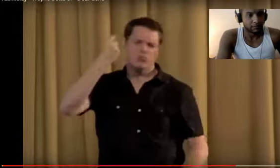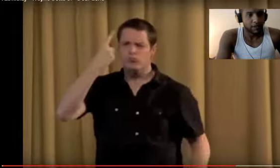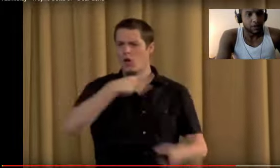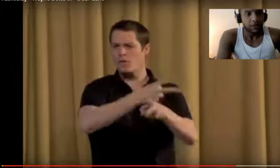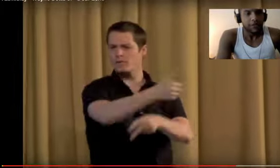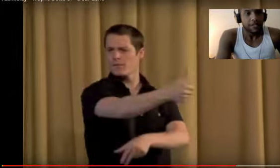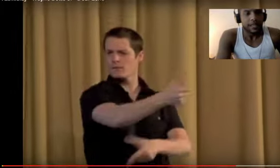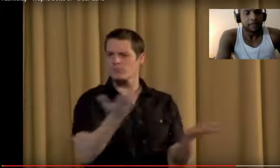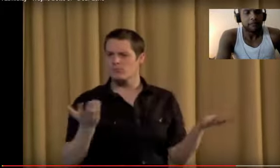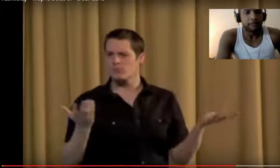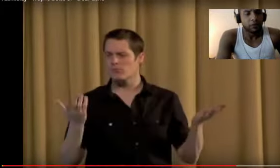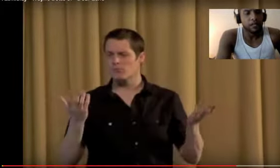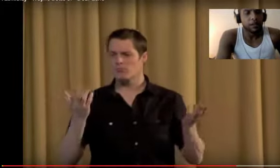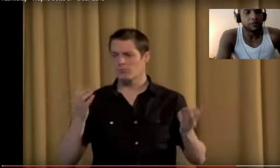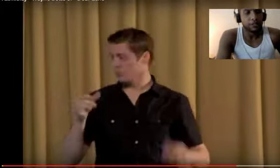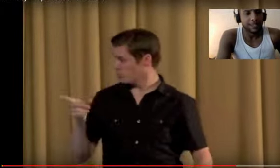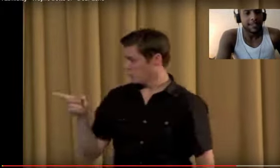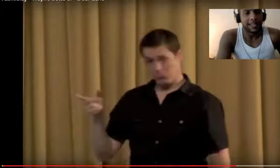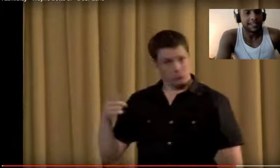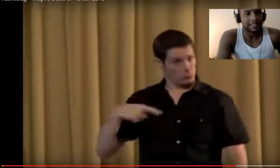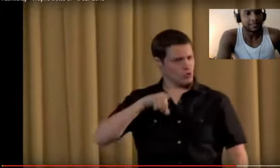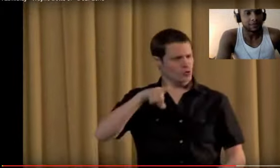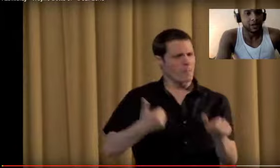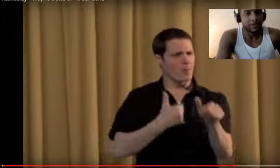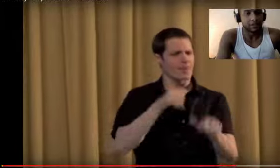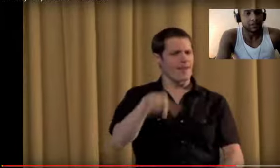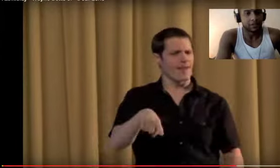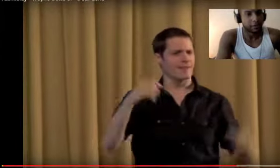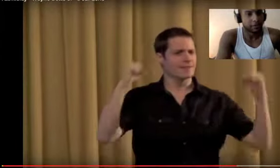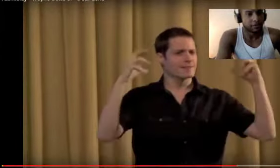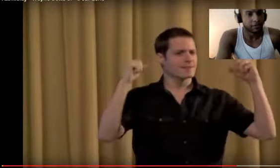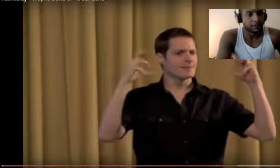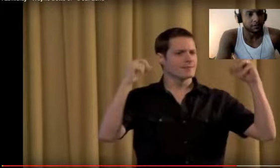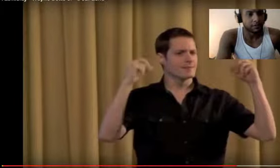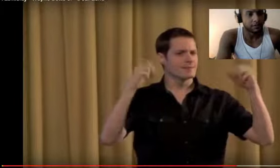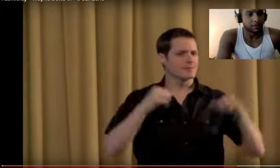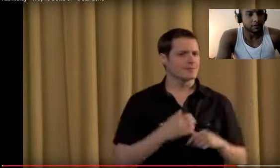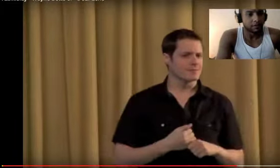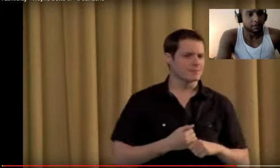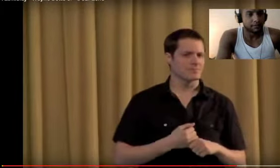When you see that, you fully understand the ideas trying to be expressed.